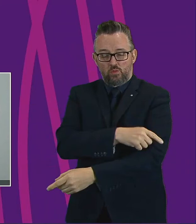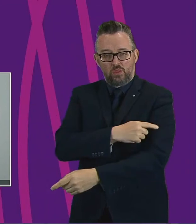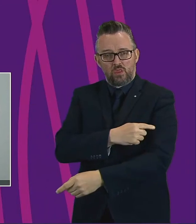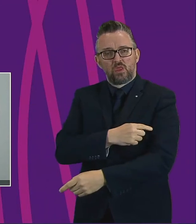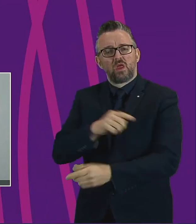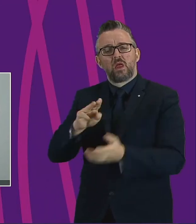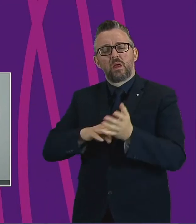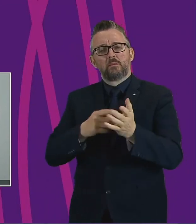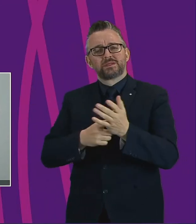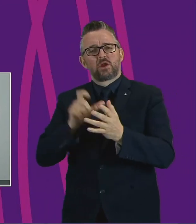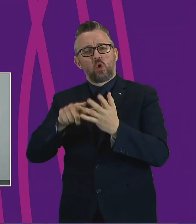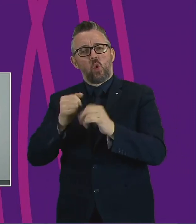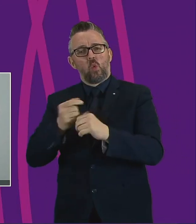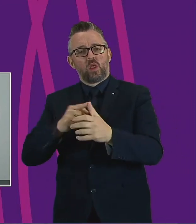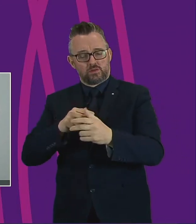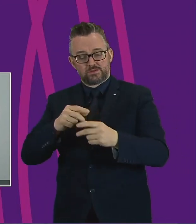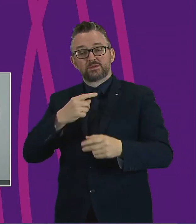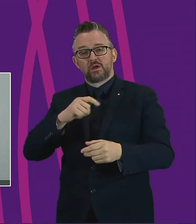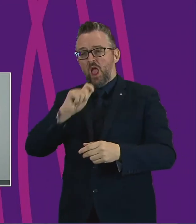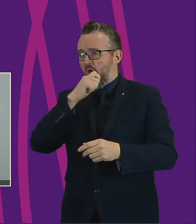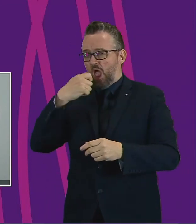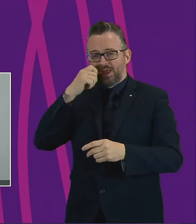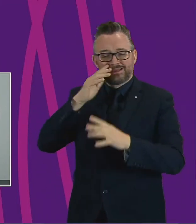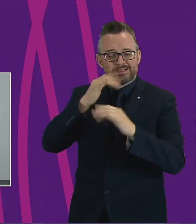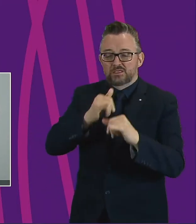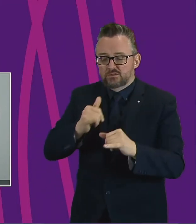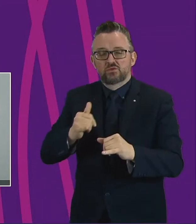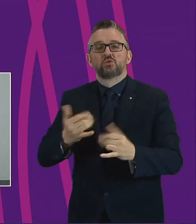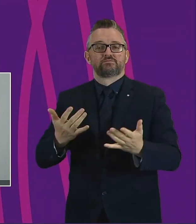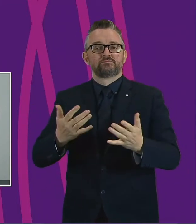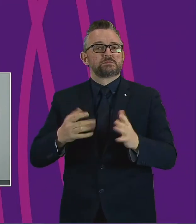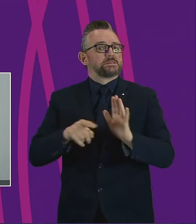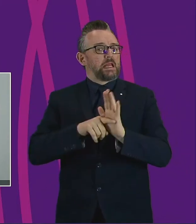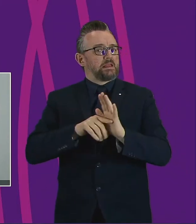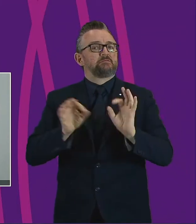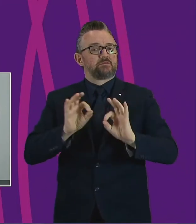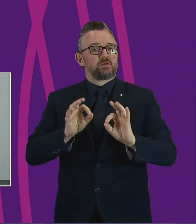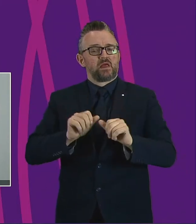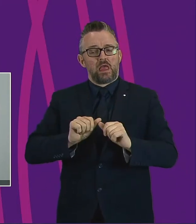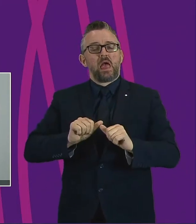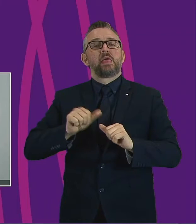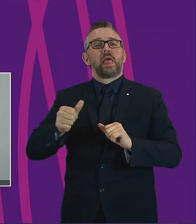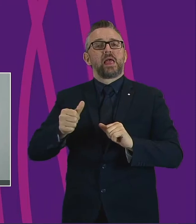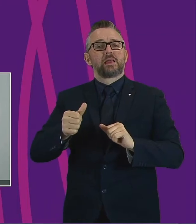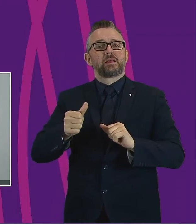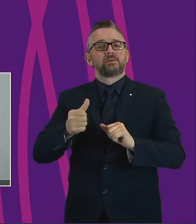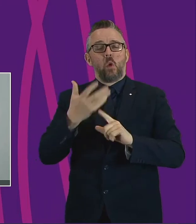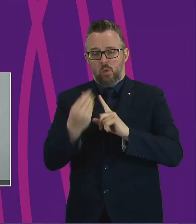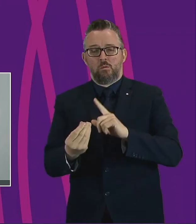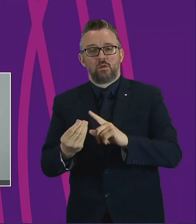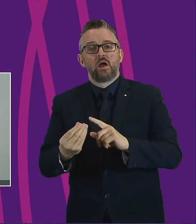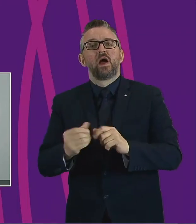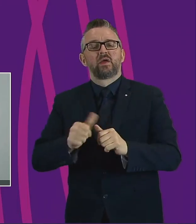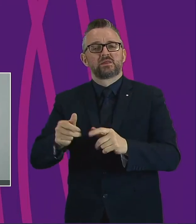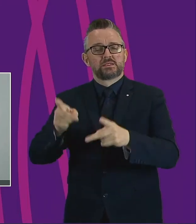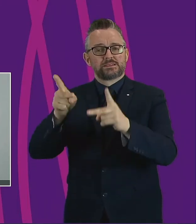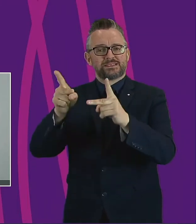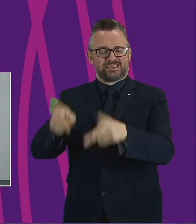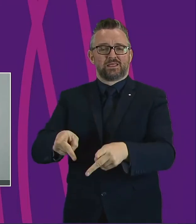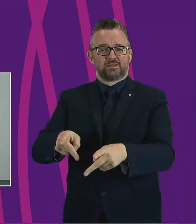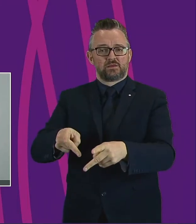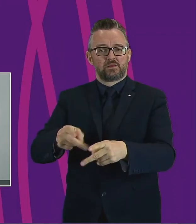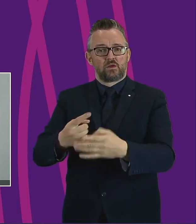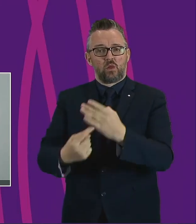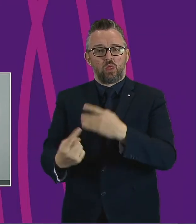Colgan tested negative for COVID. He was, however, later struck down by the virus and died in the hospital